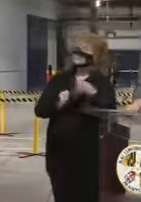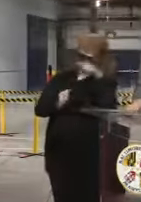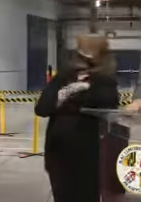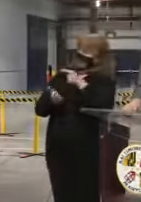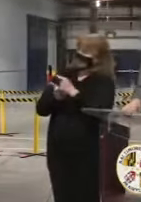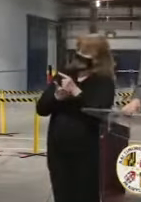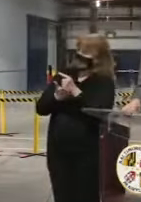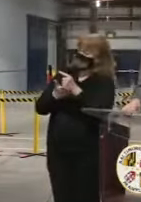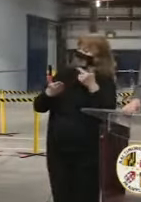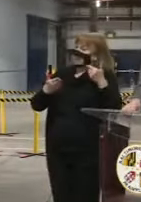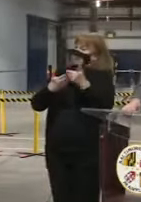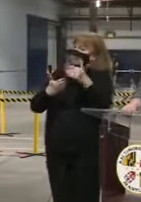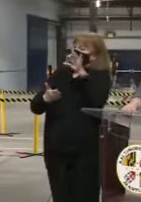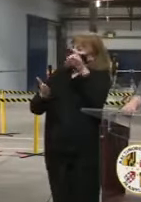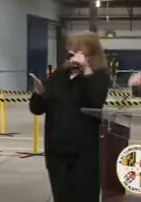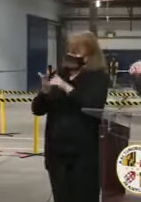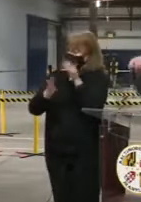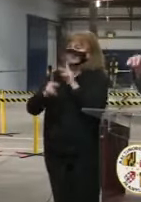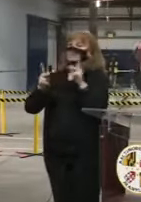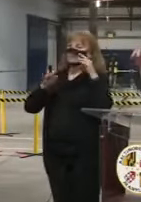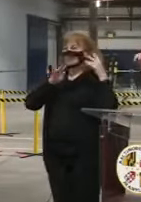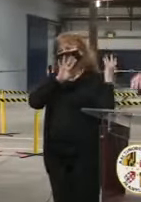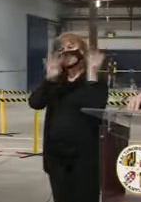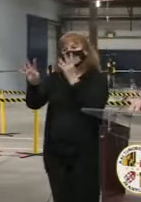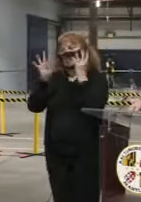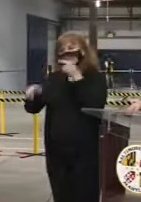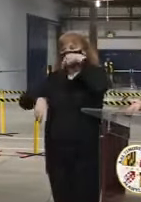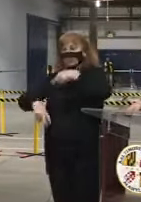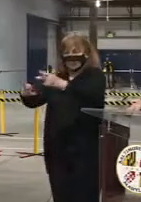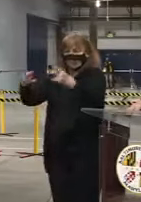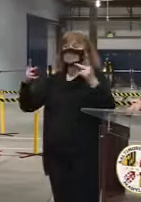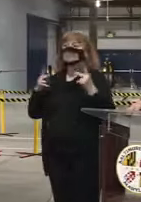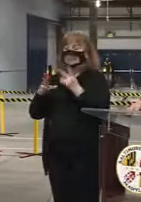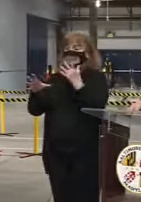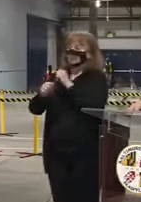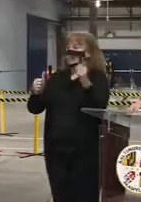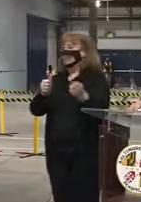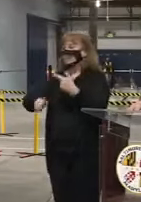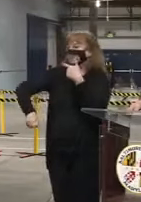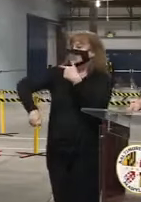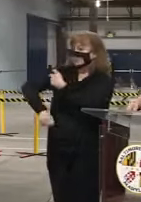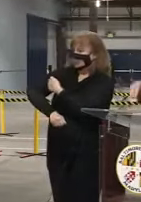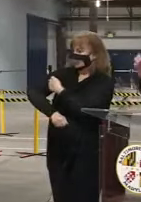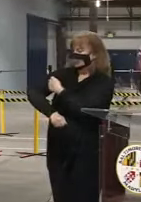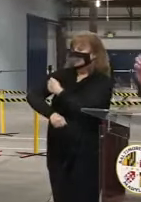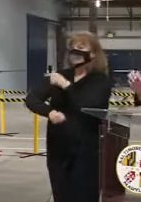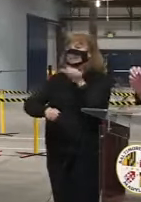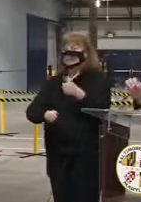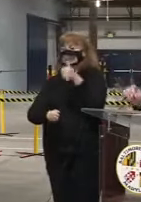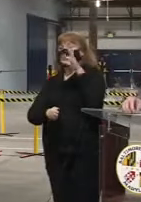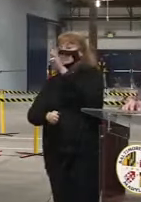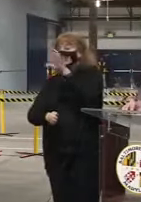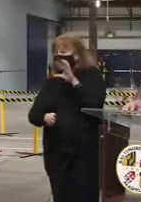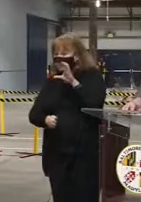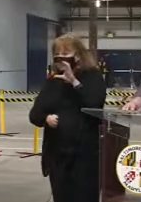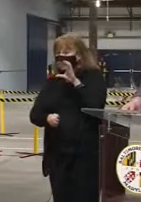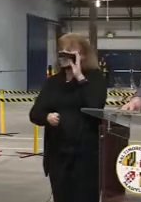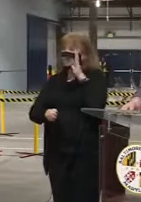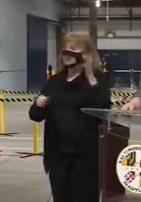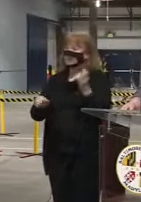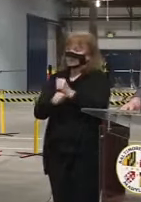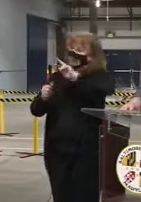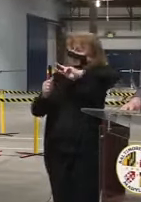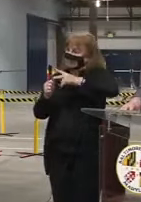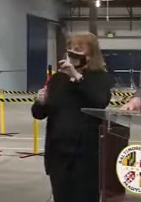week, nearly 8,000 people will come through this site and receive their first doses. Another 600 will receive